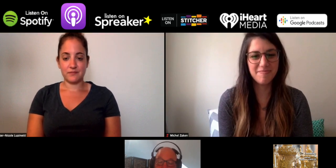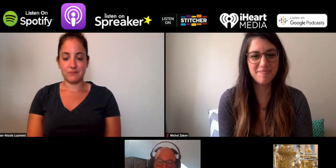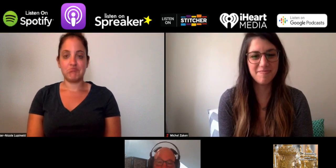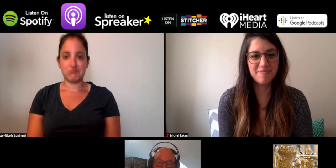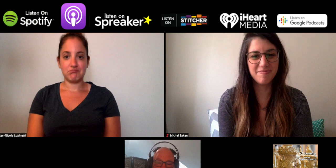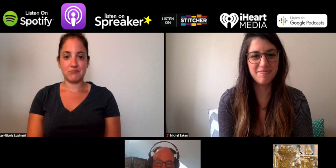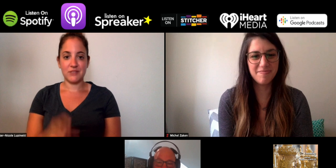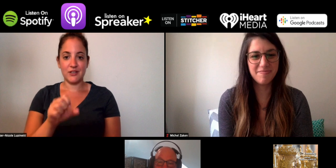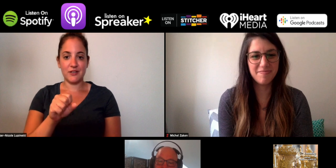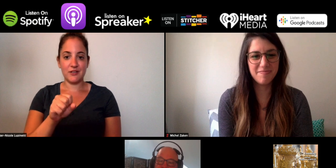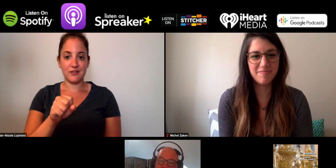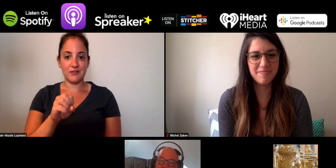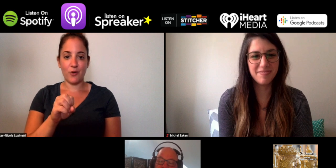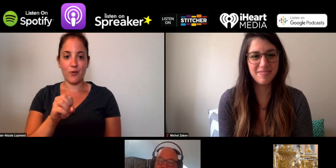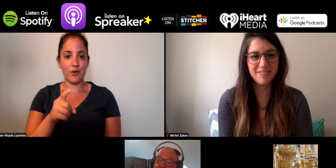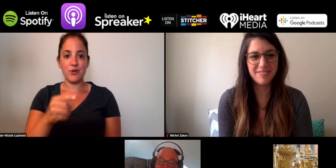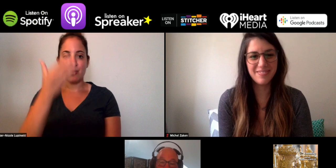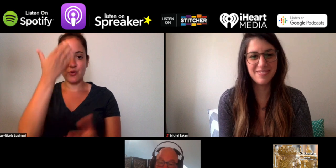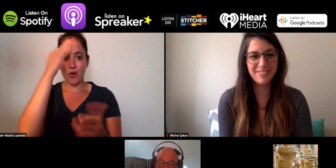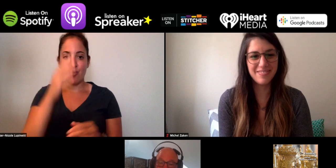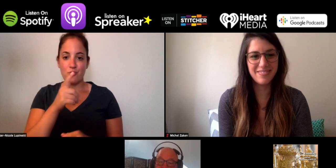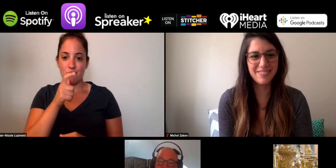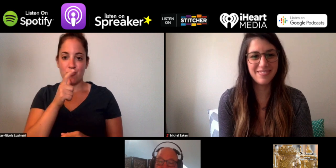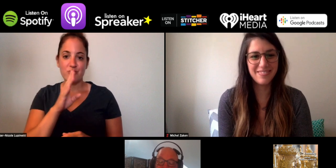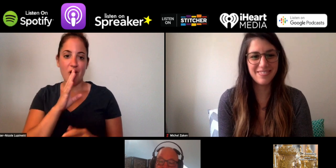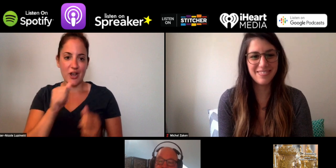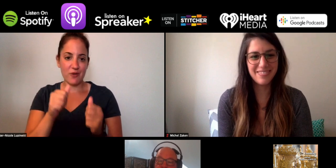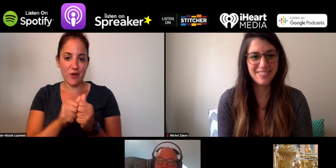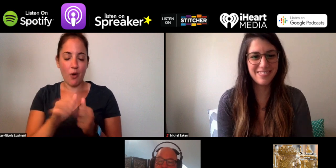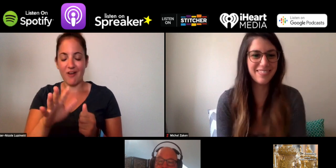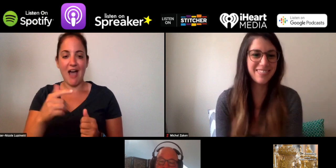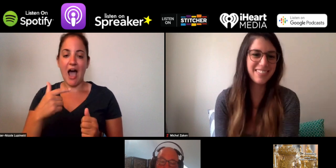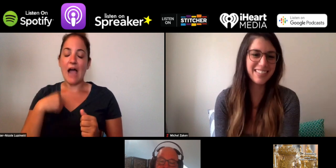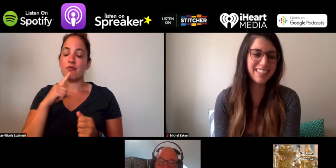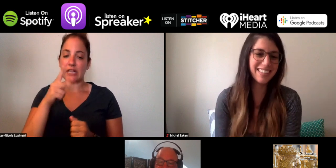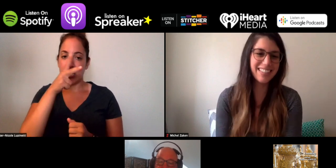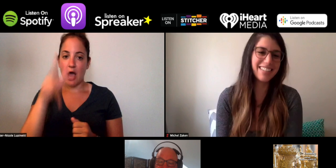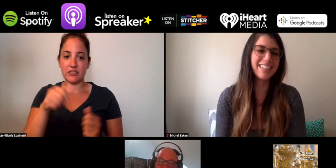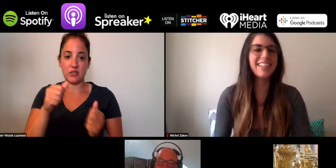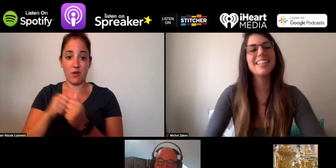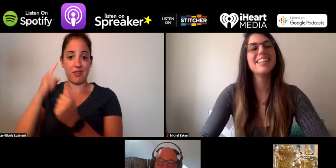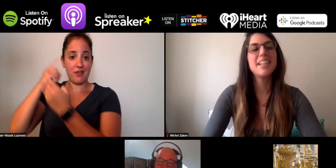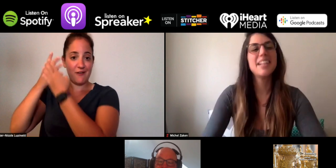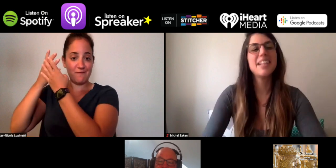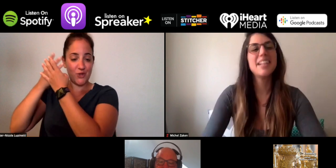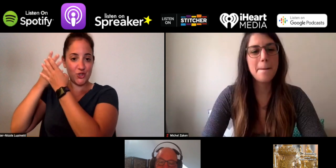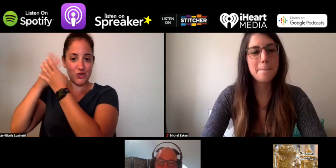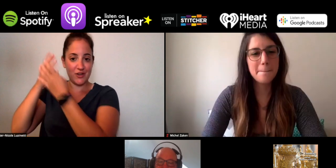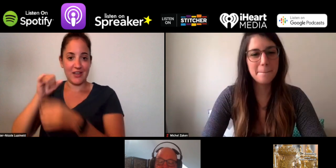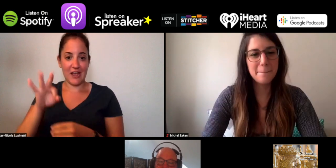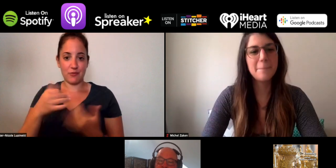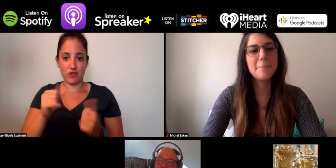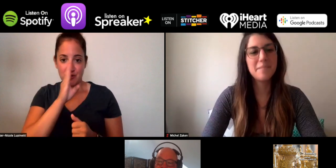So you don't know who you're talking to. I have a terrible time filtering out auditory signal when I'm trying to